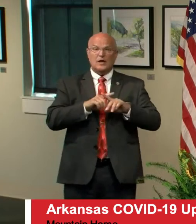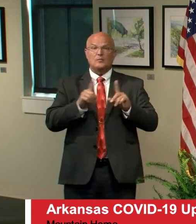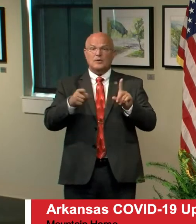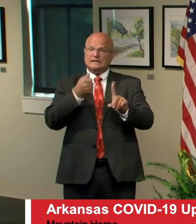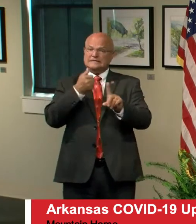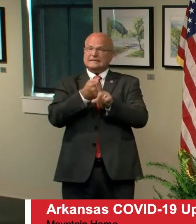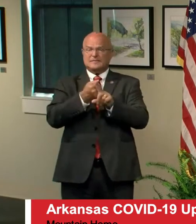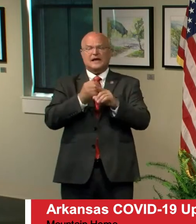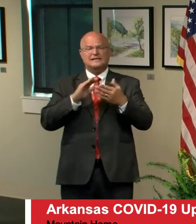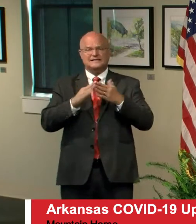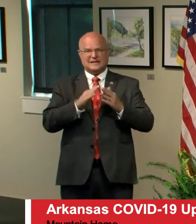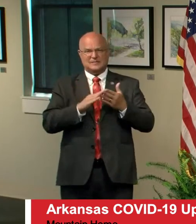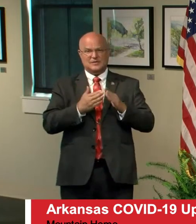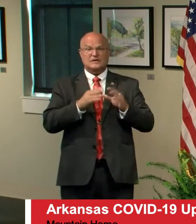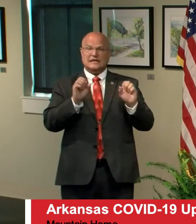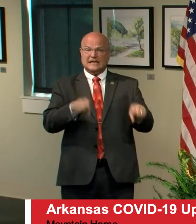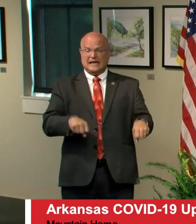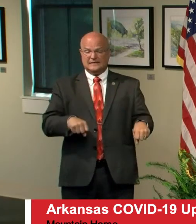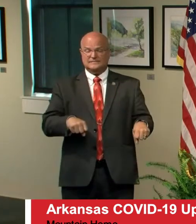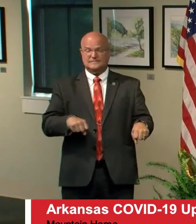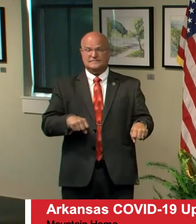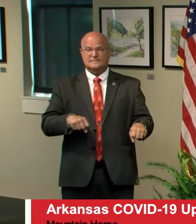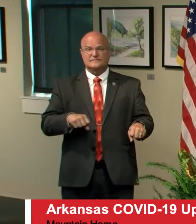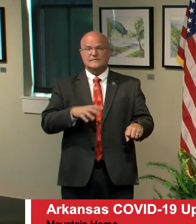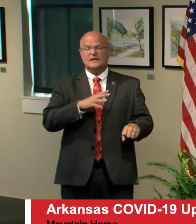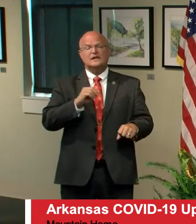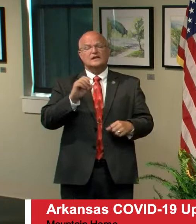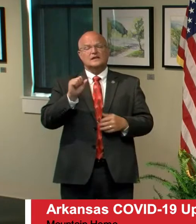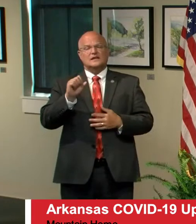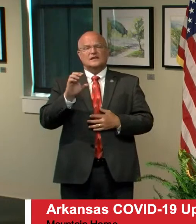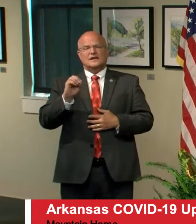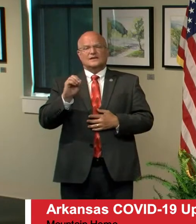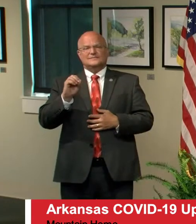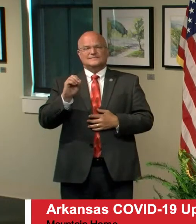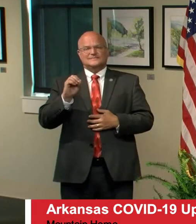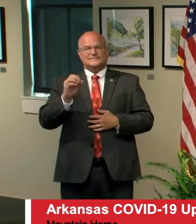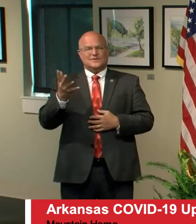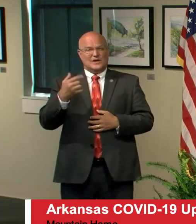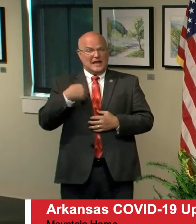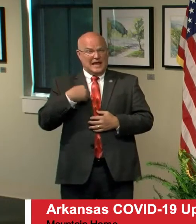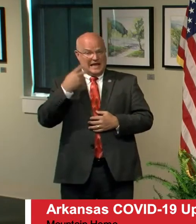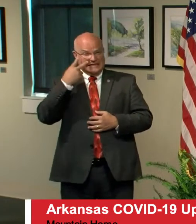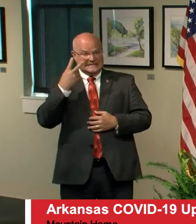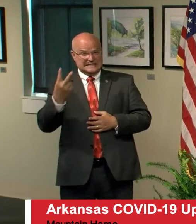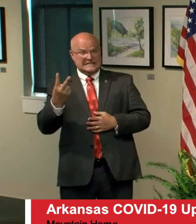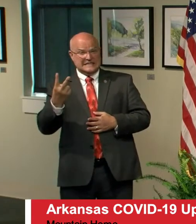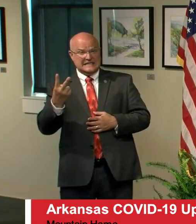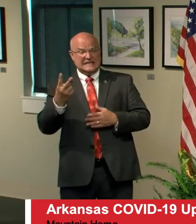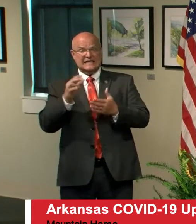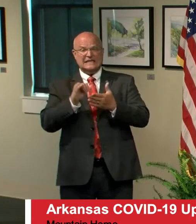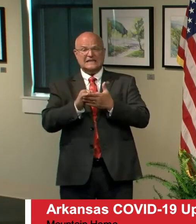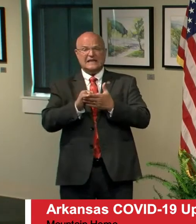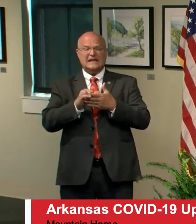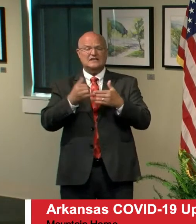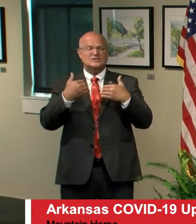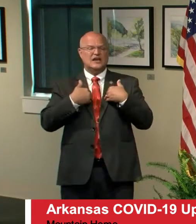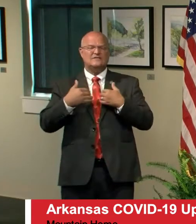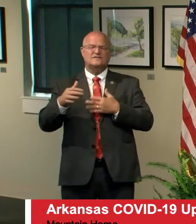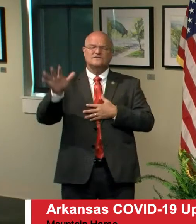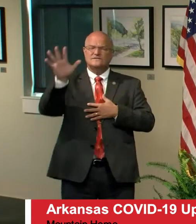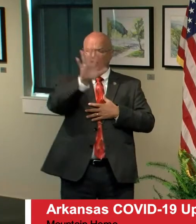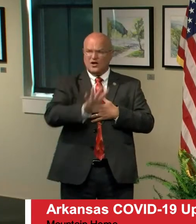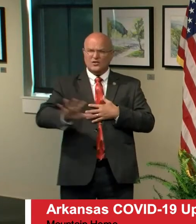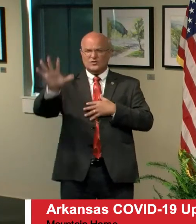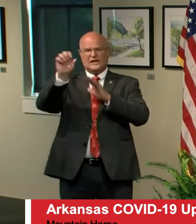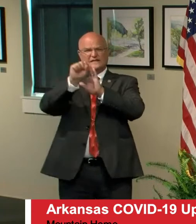it impacts the community. It can. And so, you know, what I see is that you've got all across the